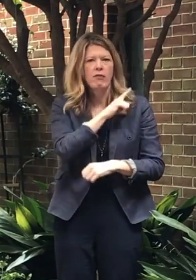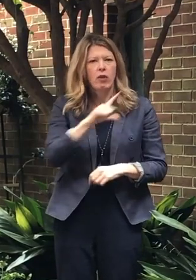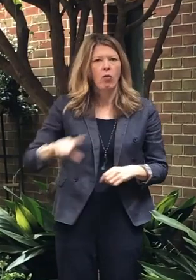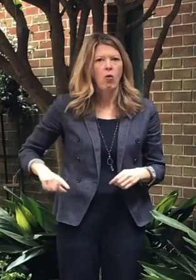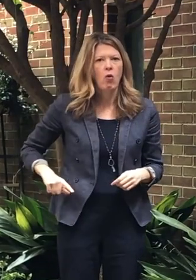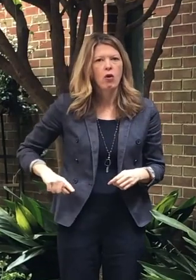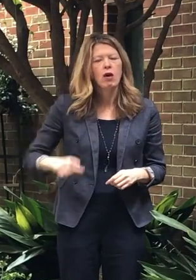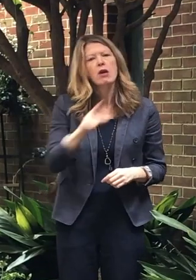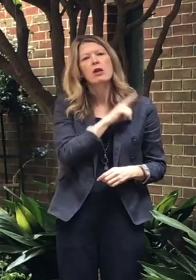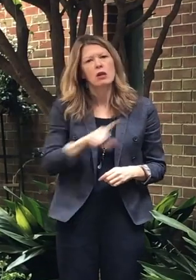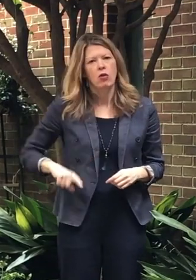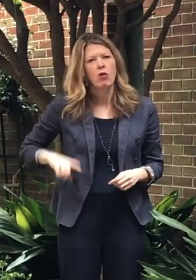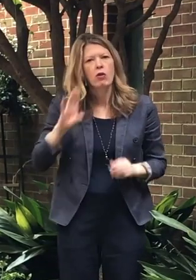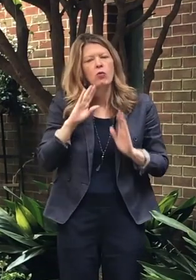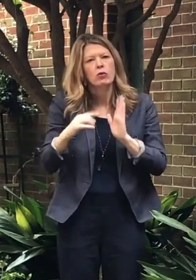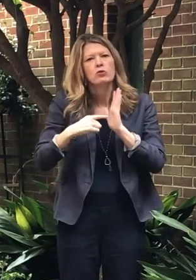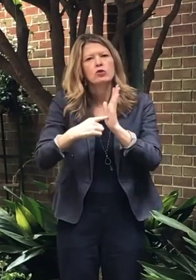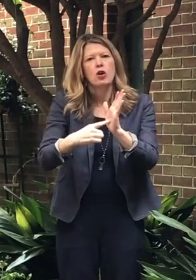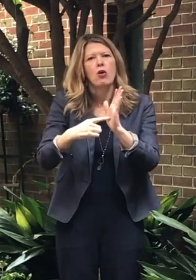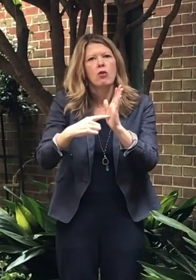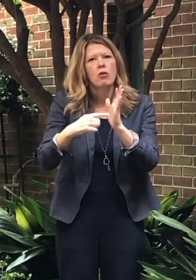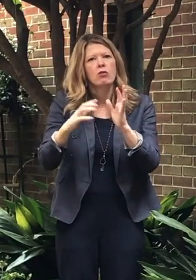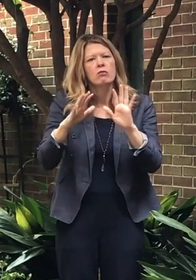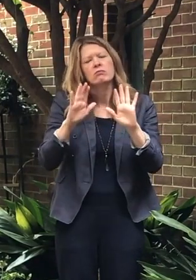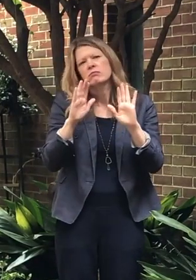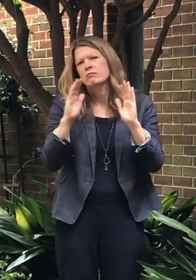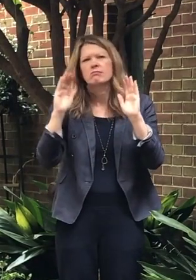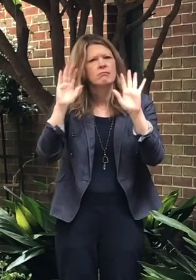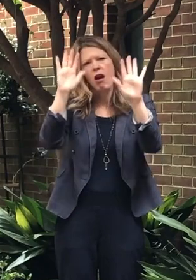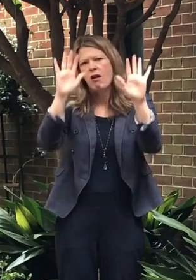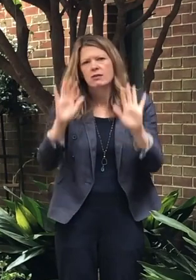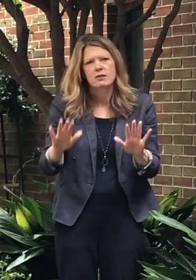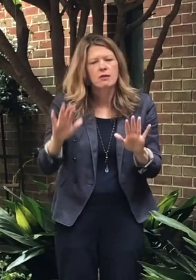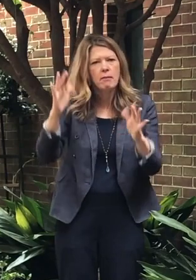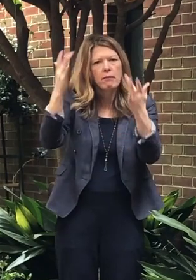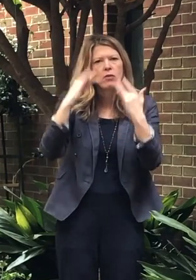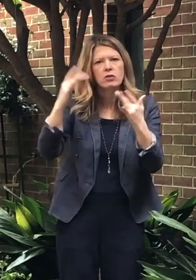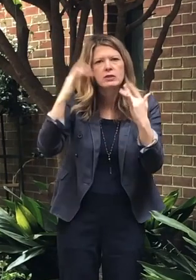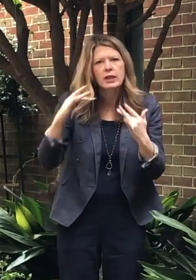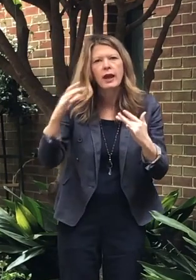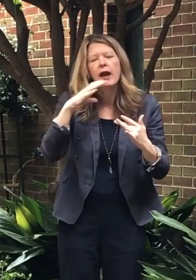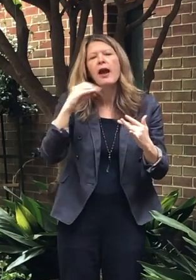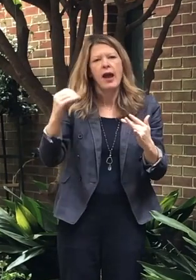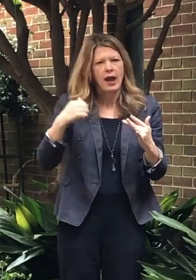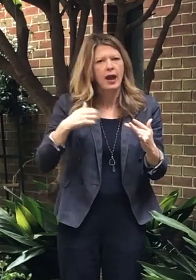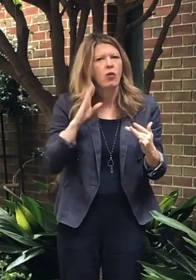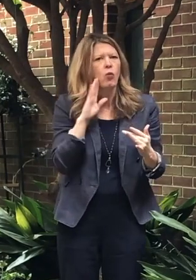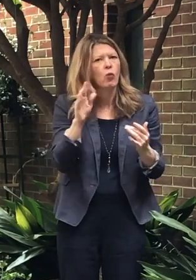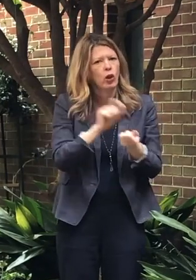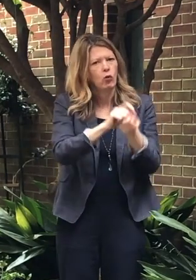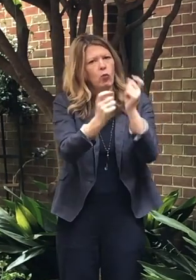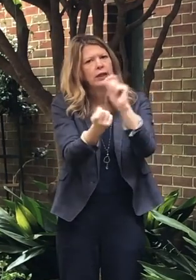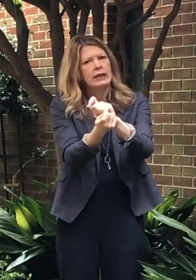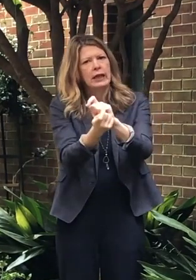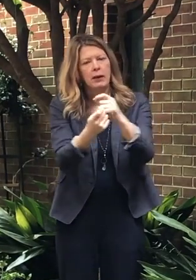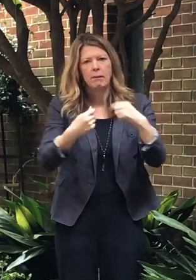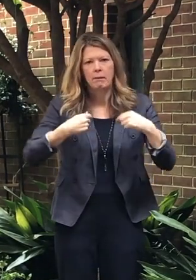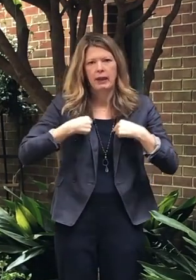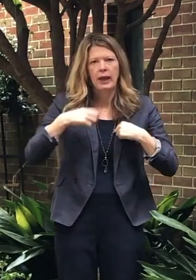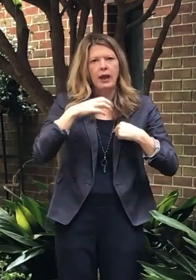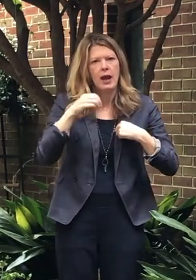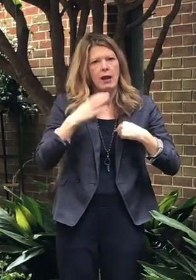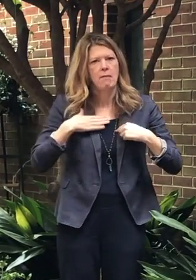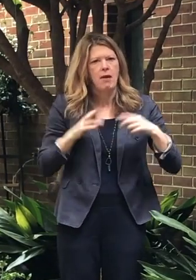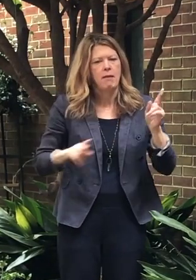mercy. With him there is plenteous redemption, and he shall redeem Israel from all